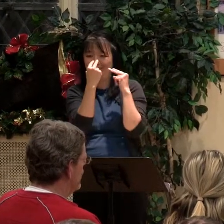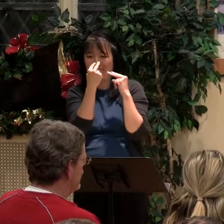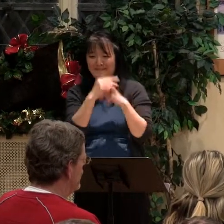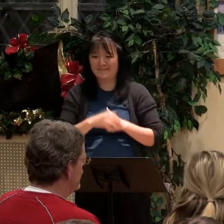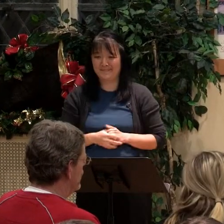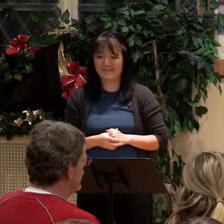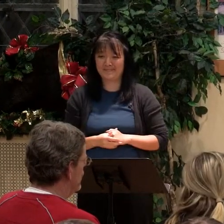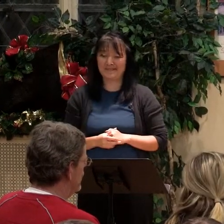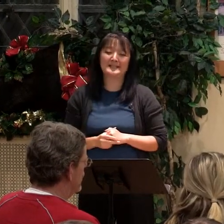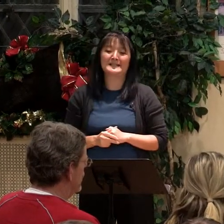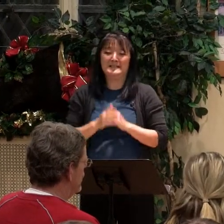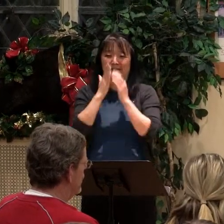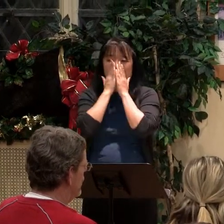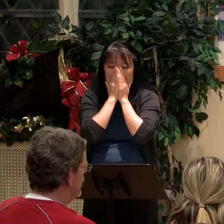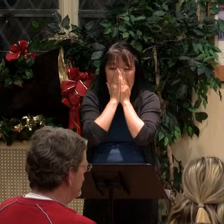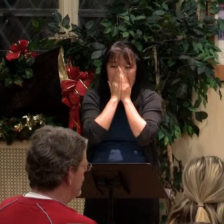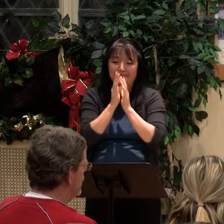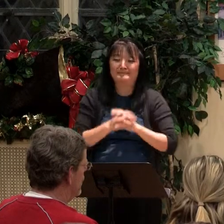Okay.